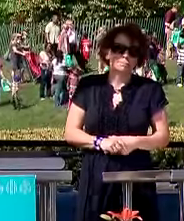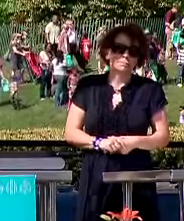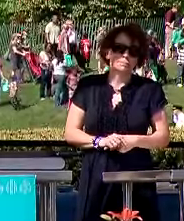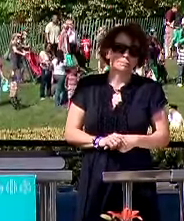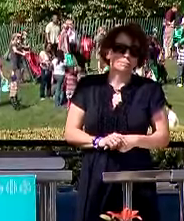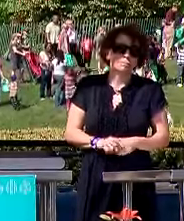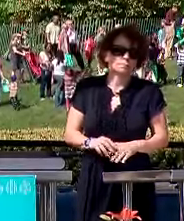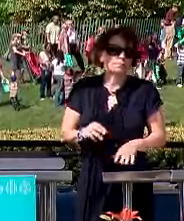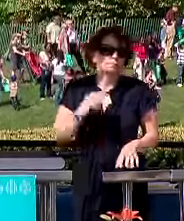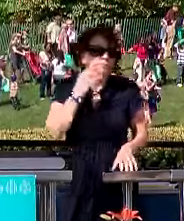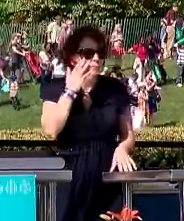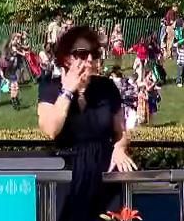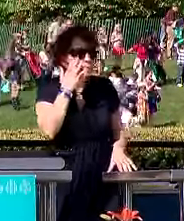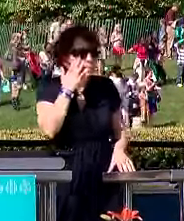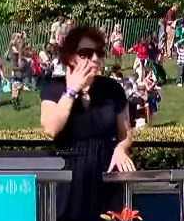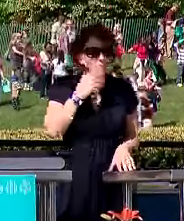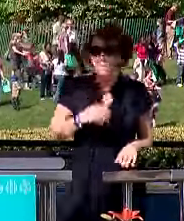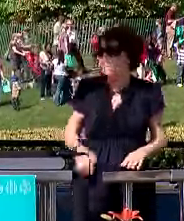That's overstuffed.